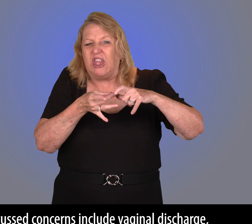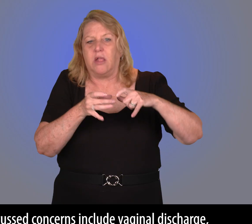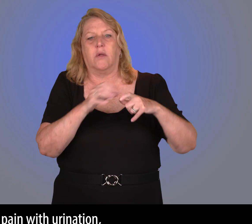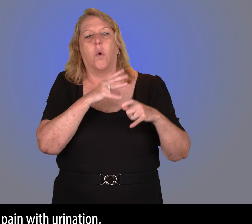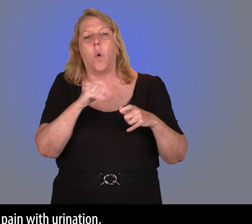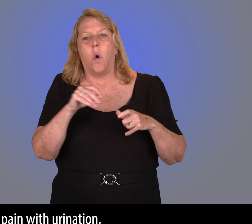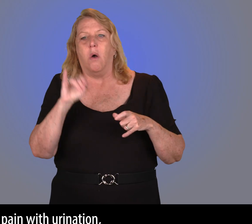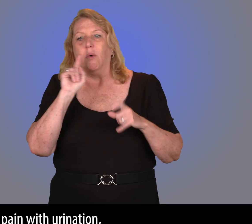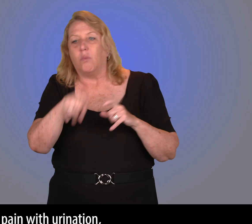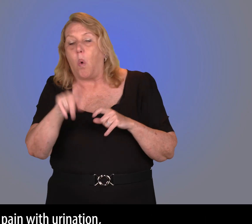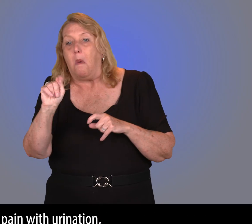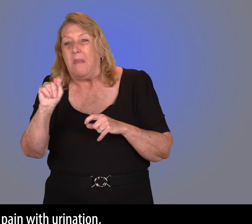pain with urination,